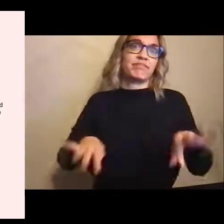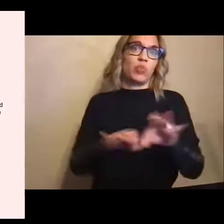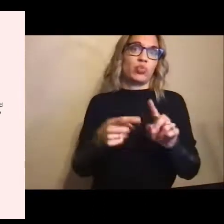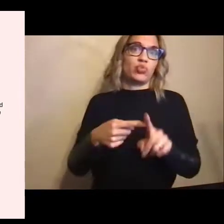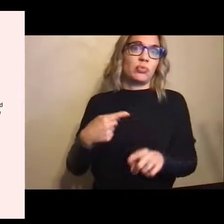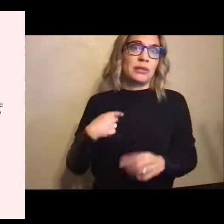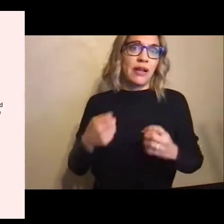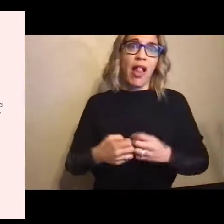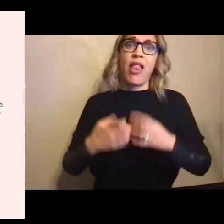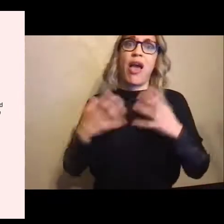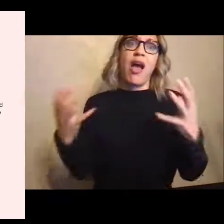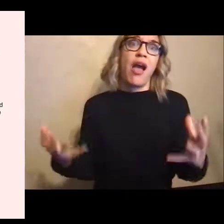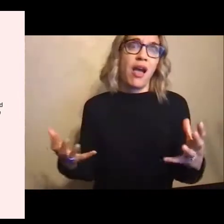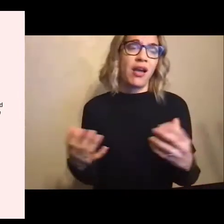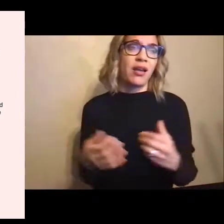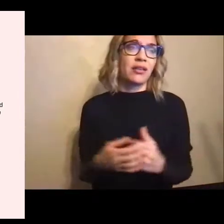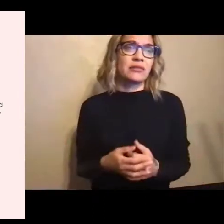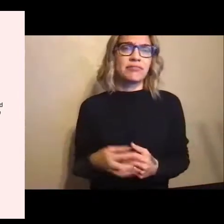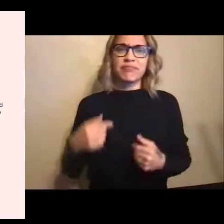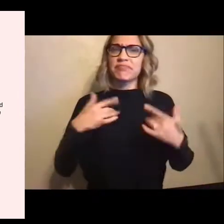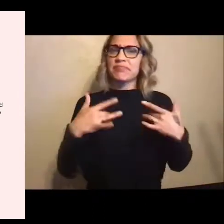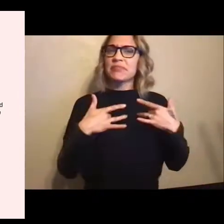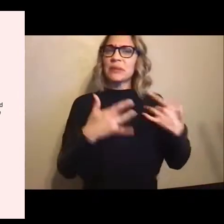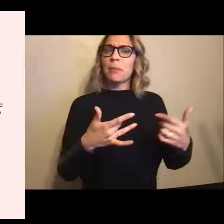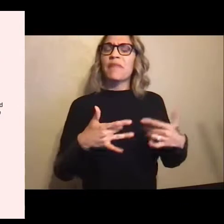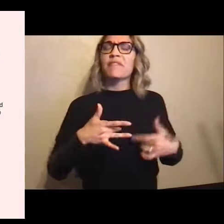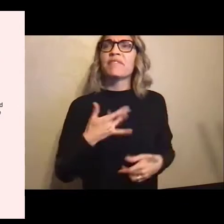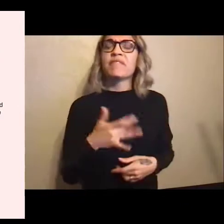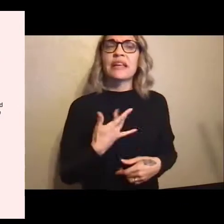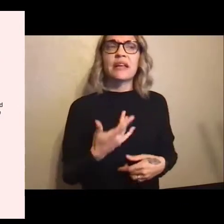My mental health as well is very important.